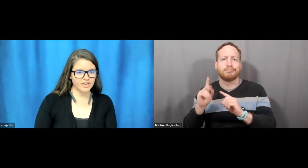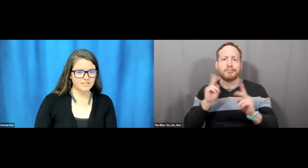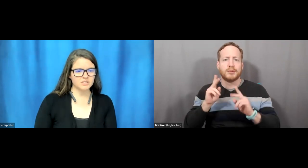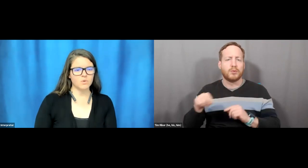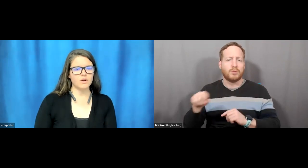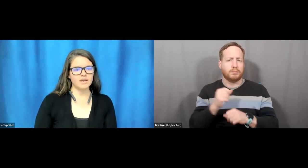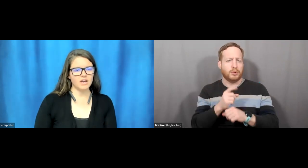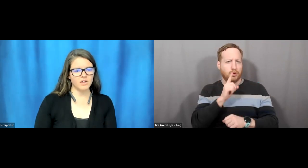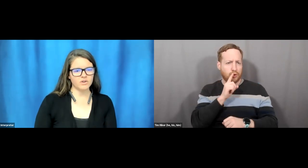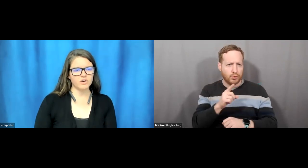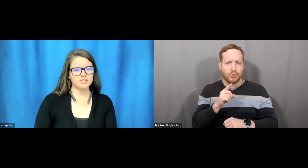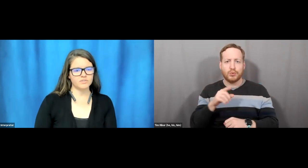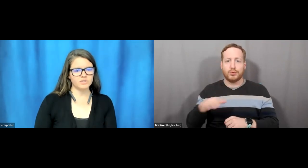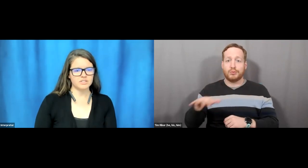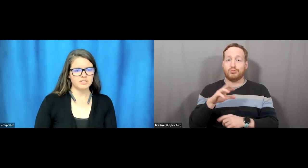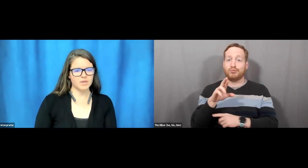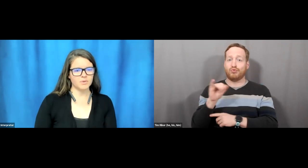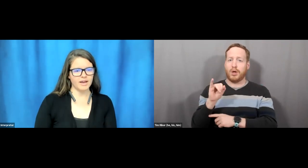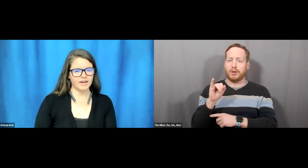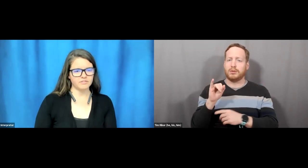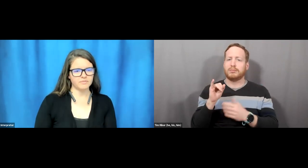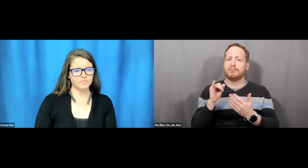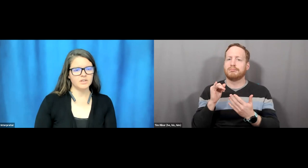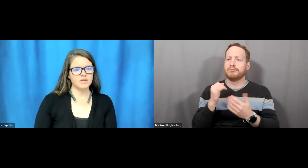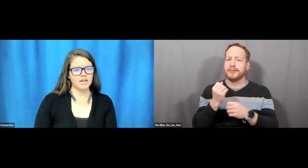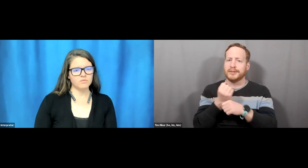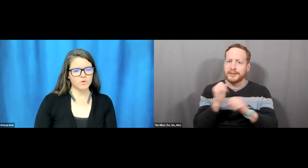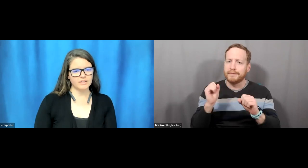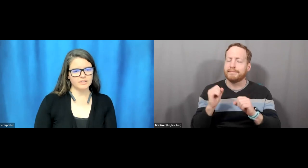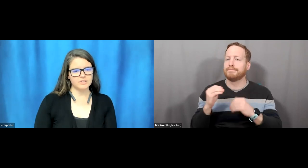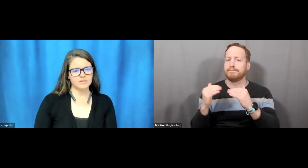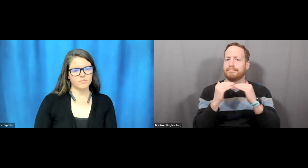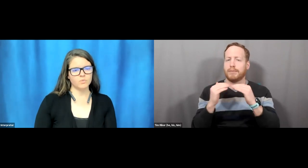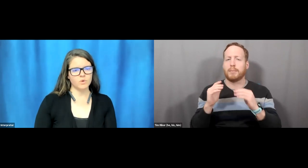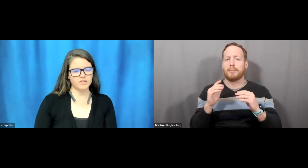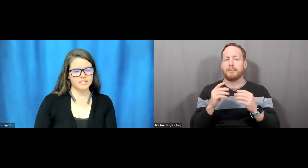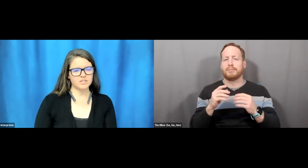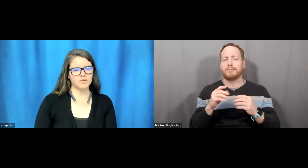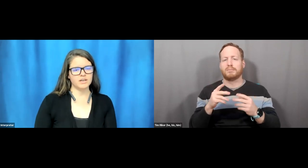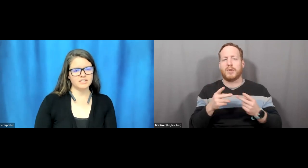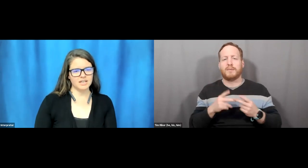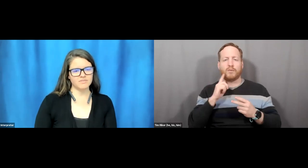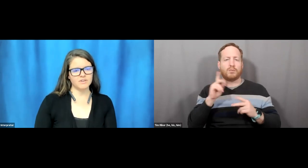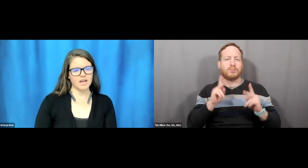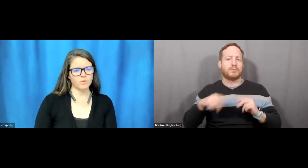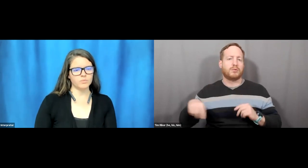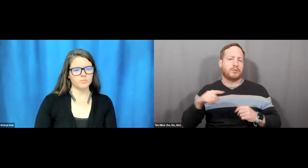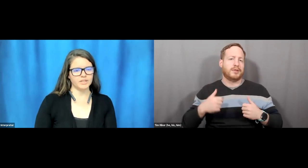race or any other differences that people have. And in Rhode Island, we want it to be a safe and equitable